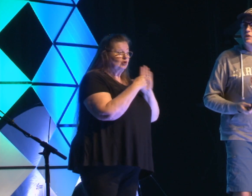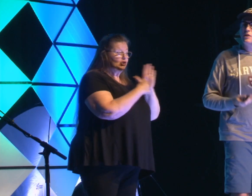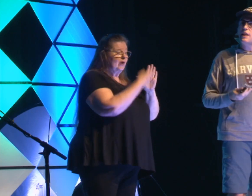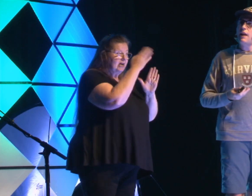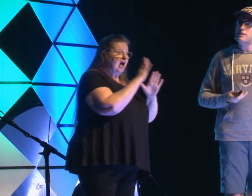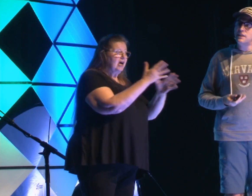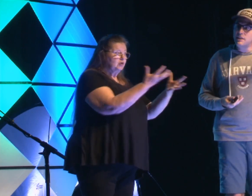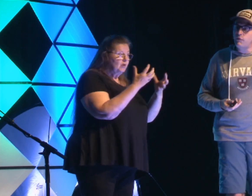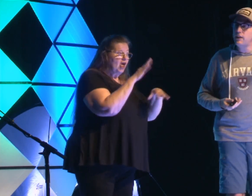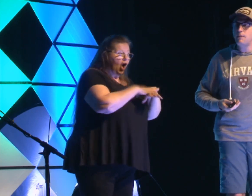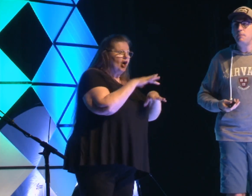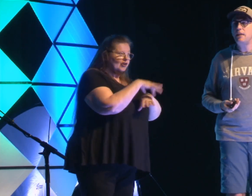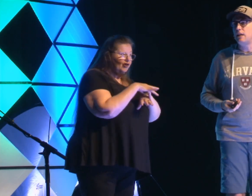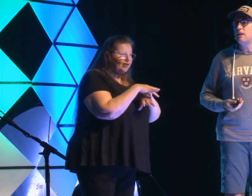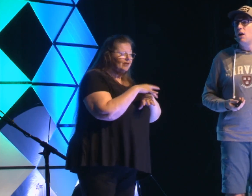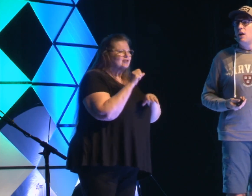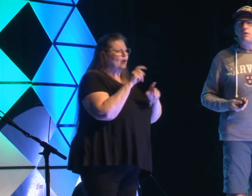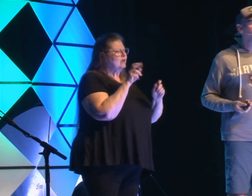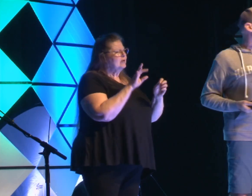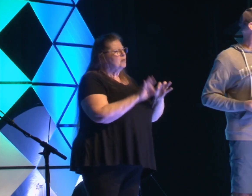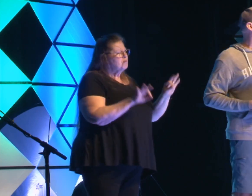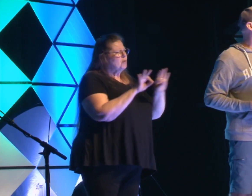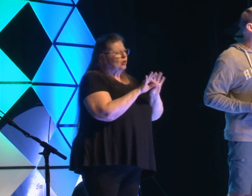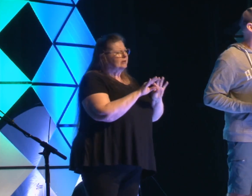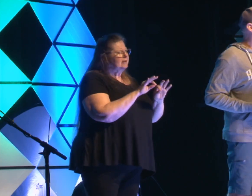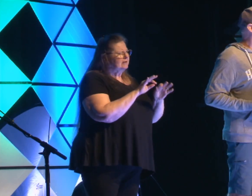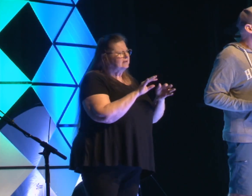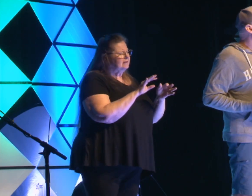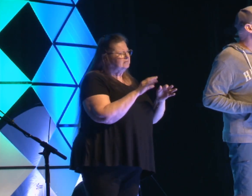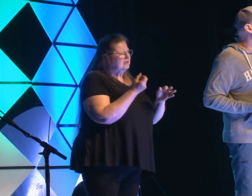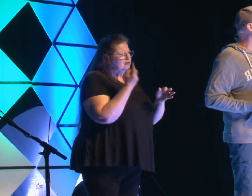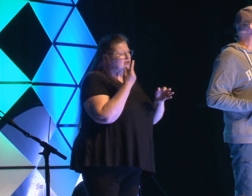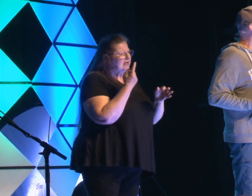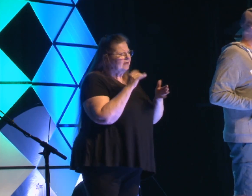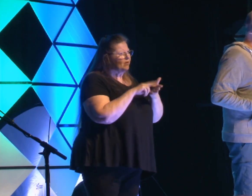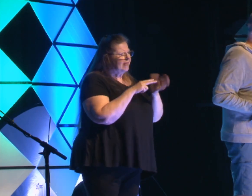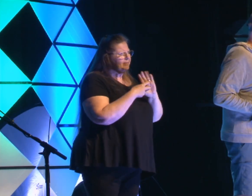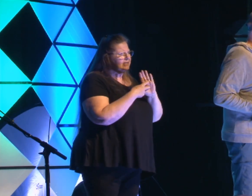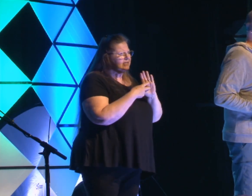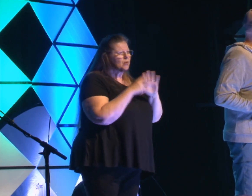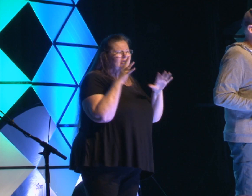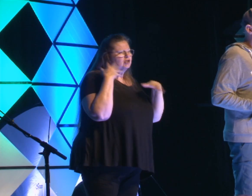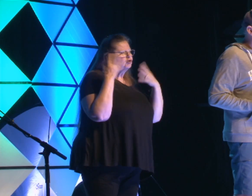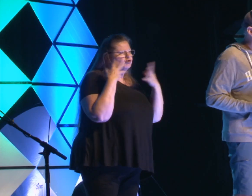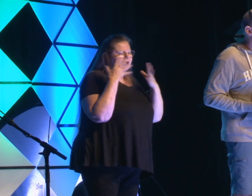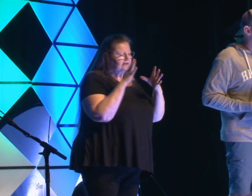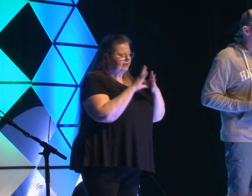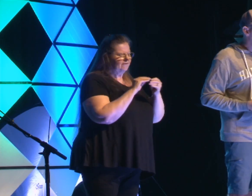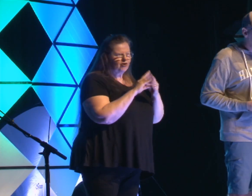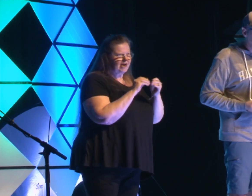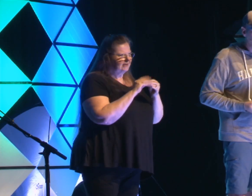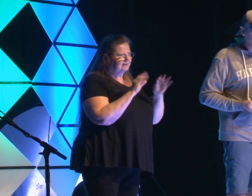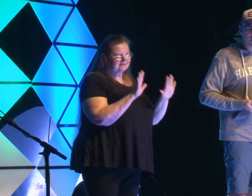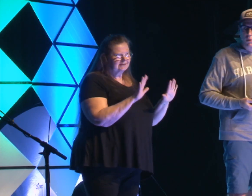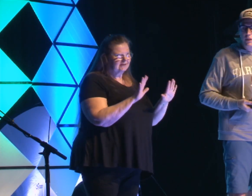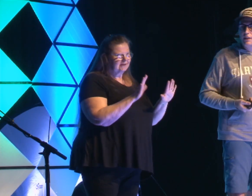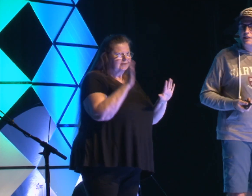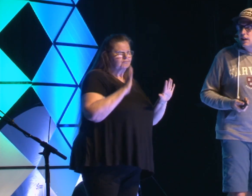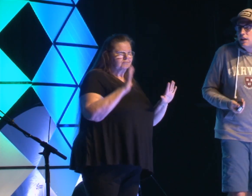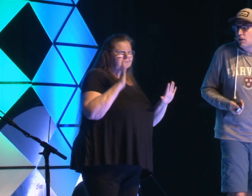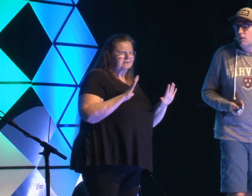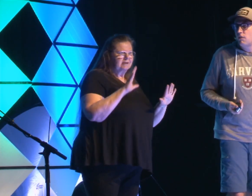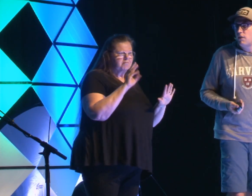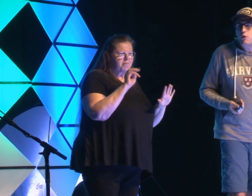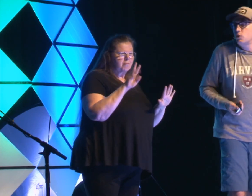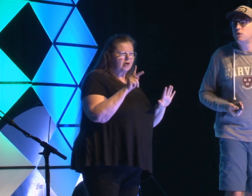So there's that significant meaning that would have been well known. That would not have been a crazy thing for someone in antiquity in Mark's day